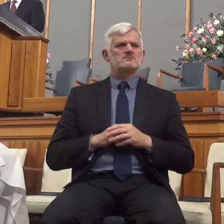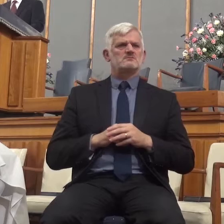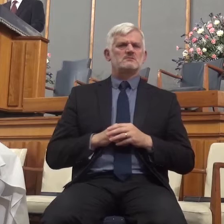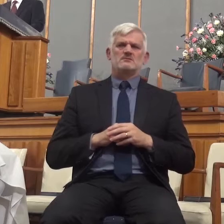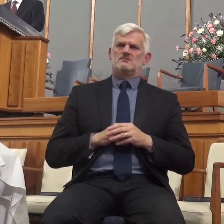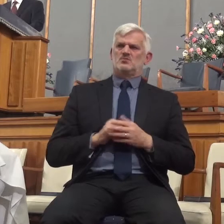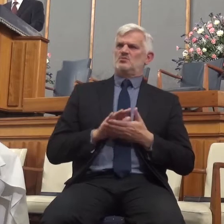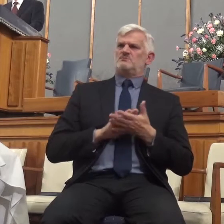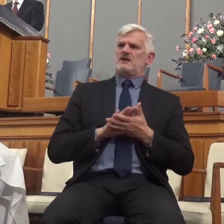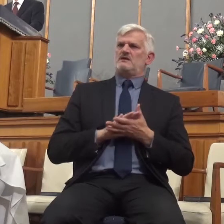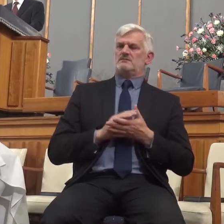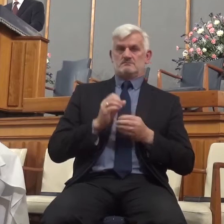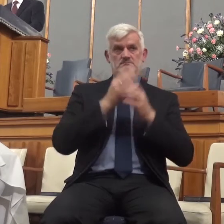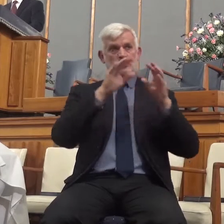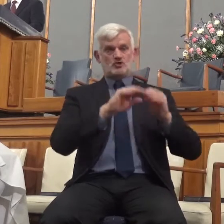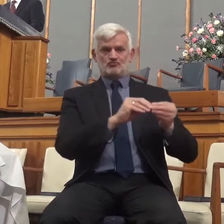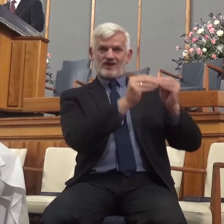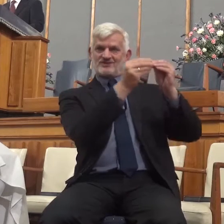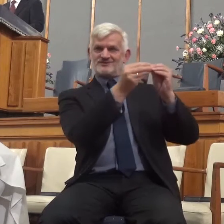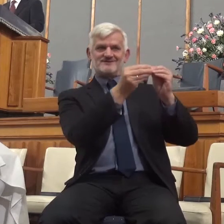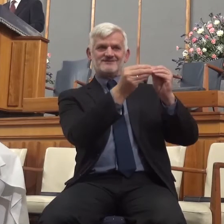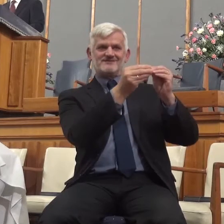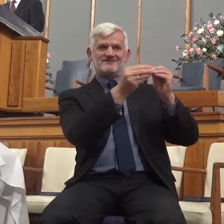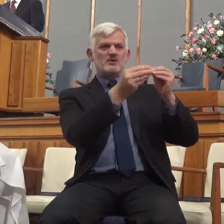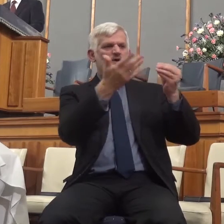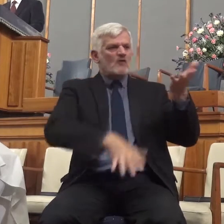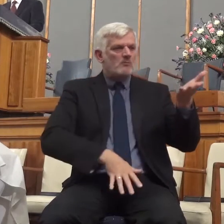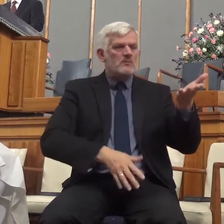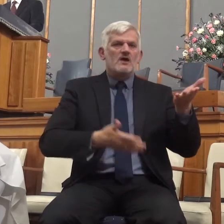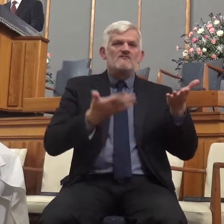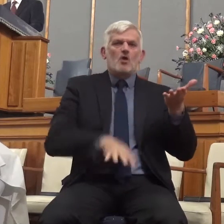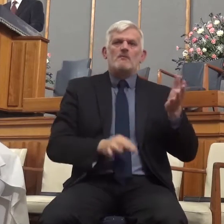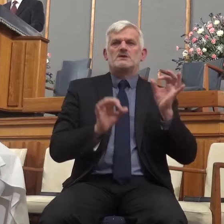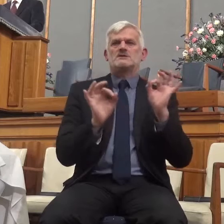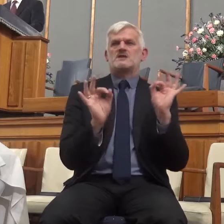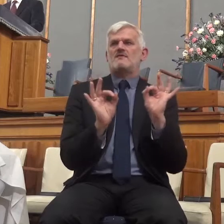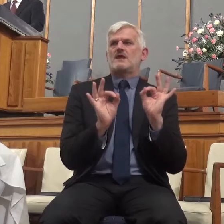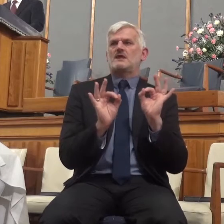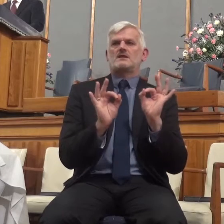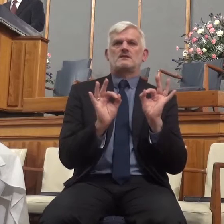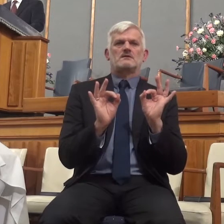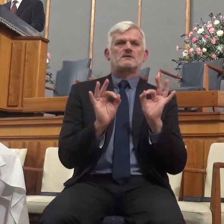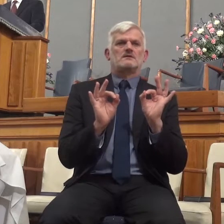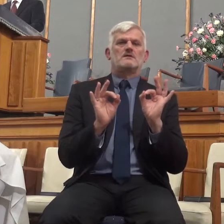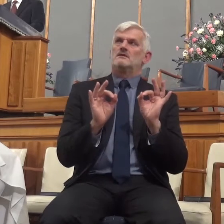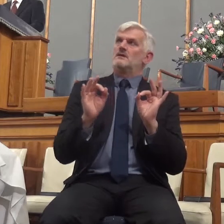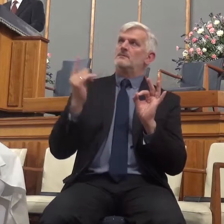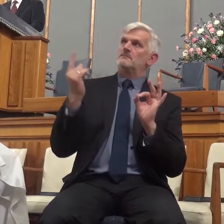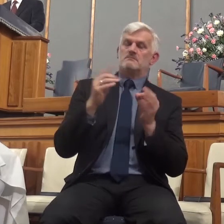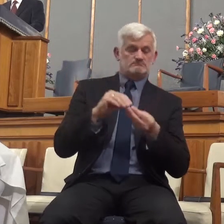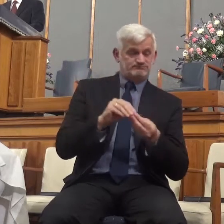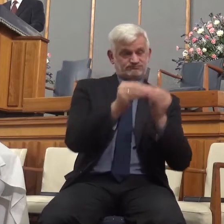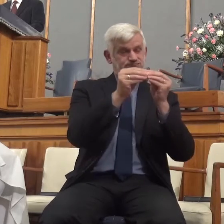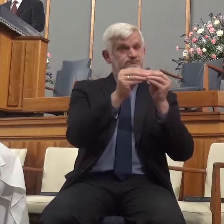nothing. He brought everything into being. He's provided us with everything